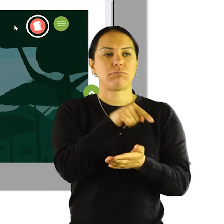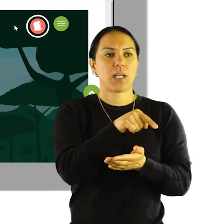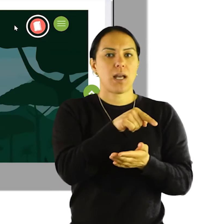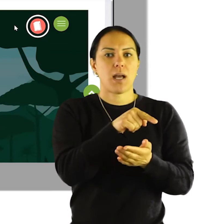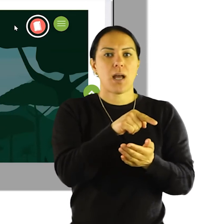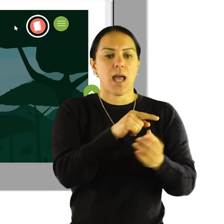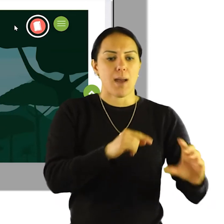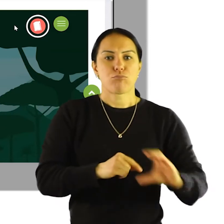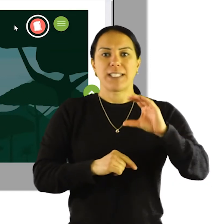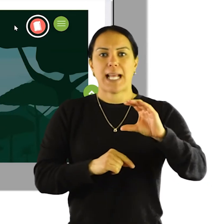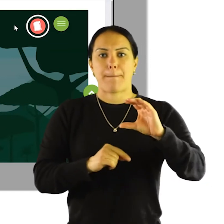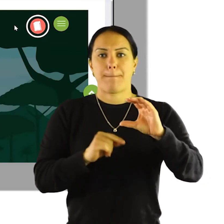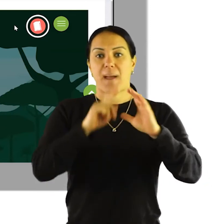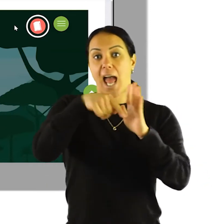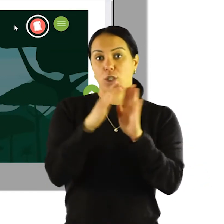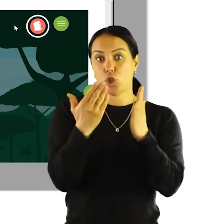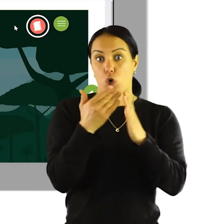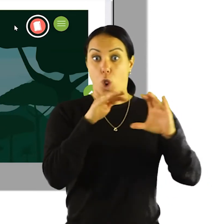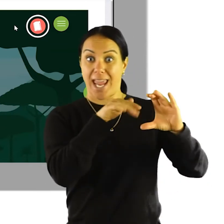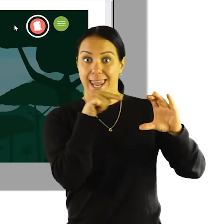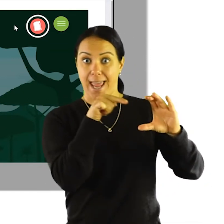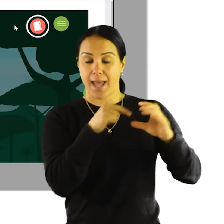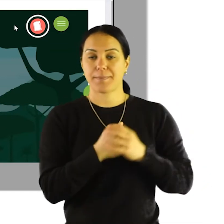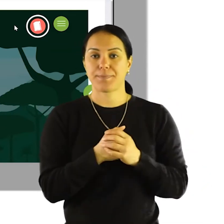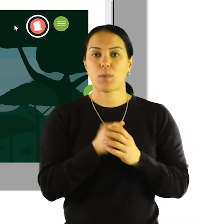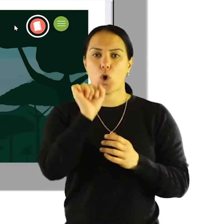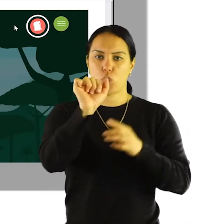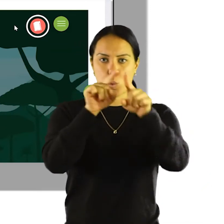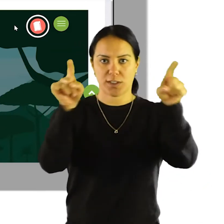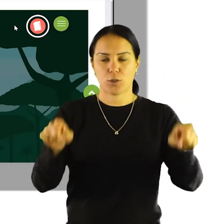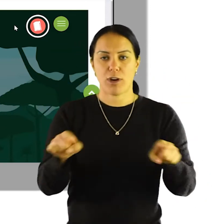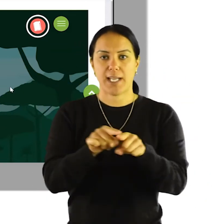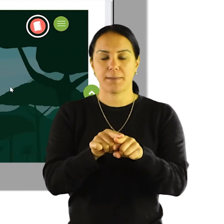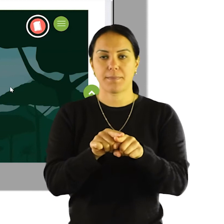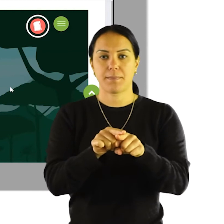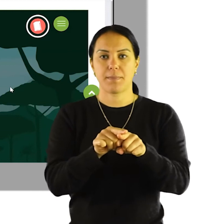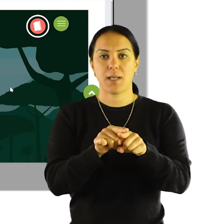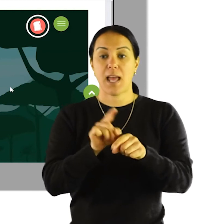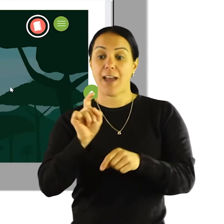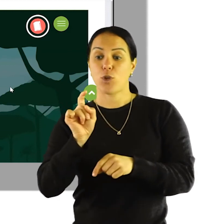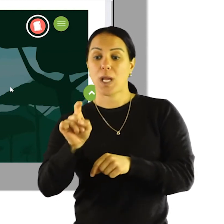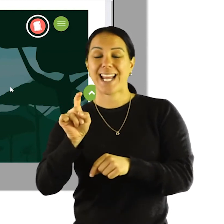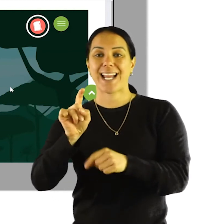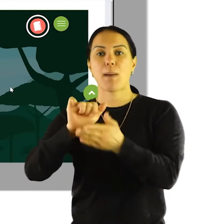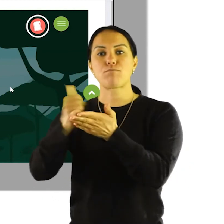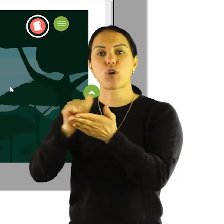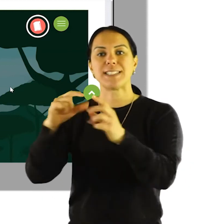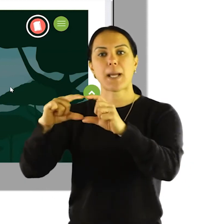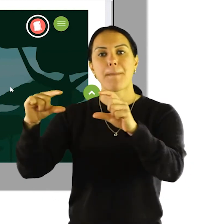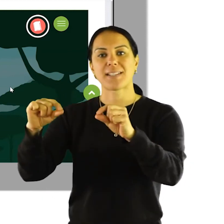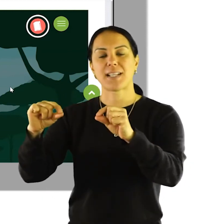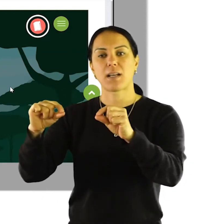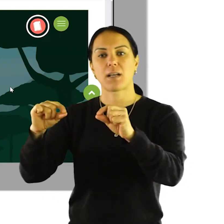up a journal here on your screen. If you press the print